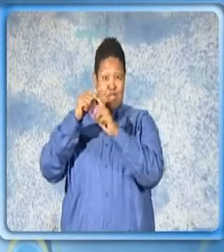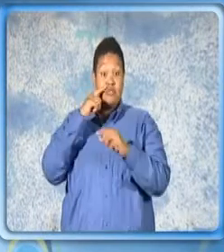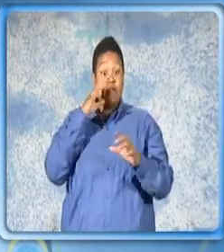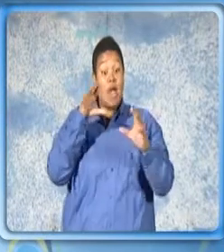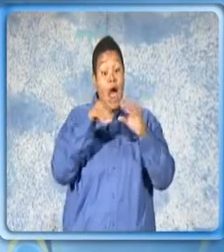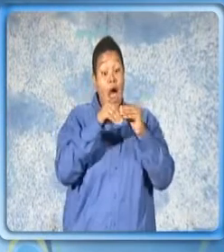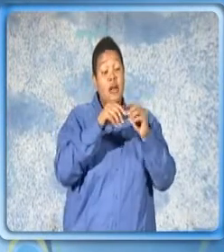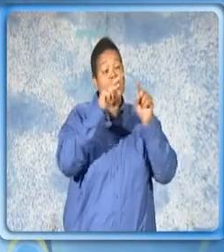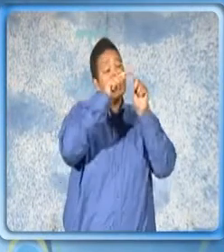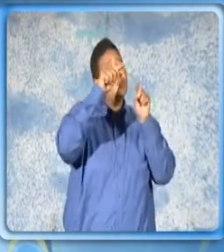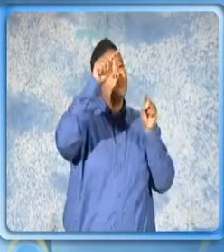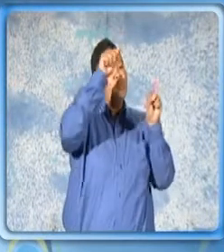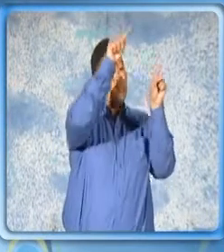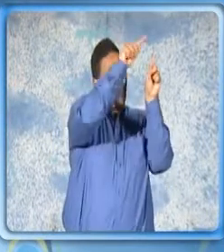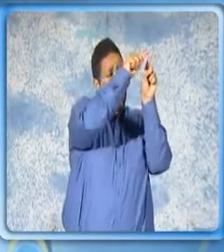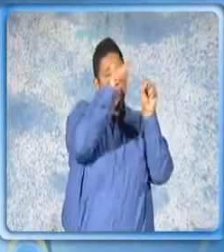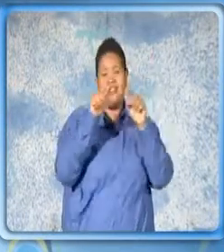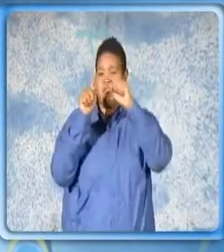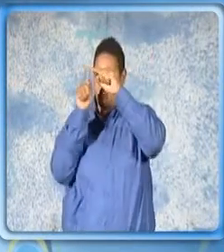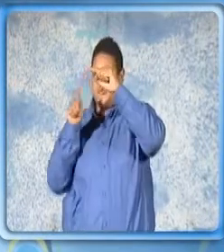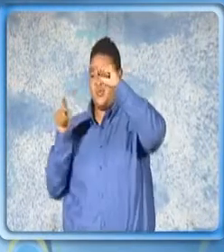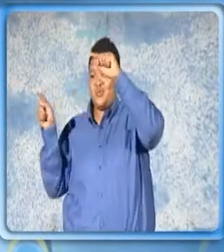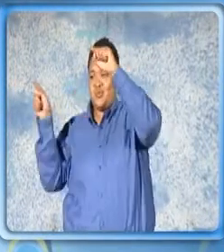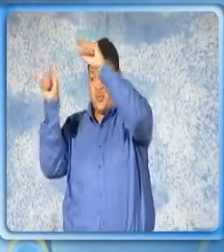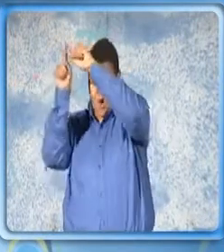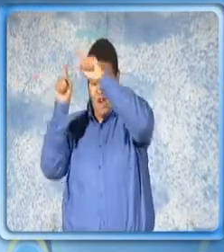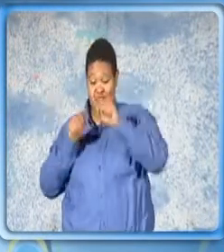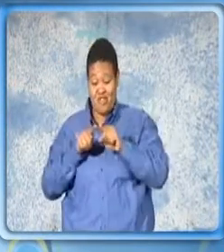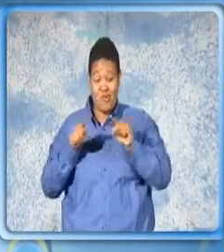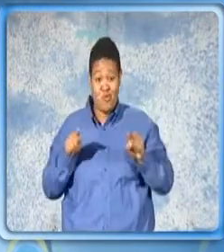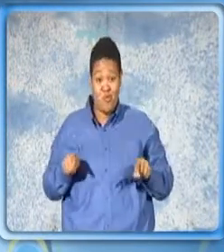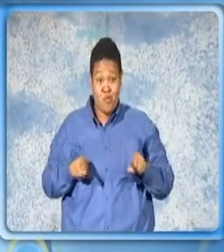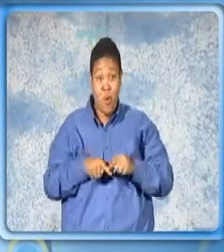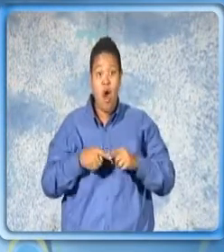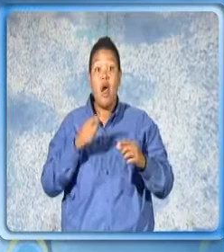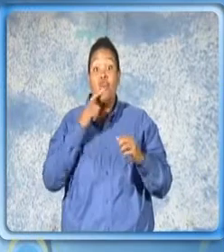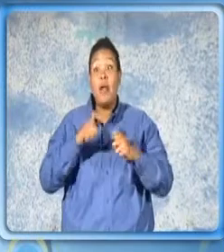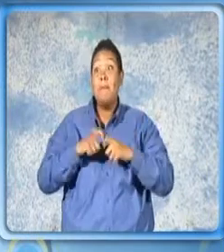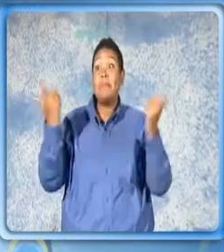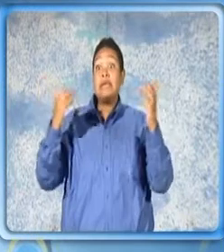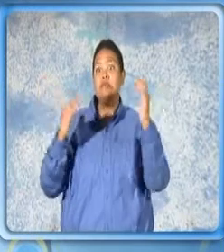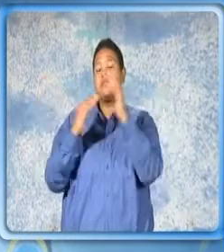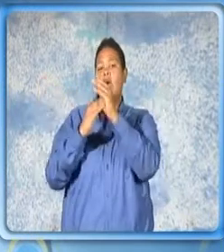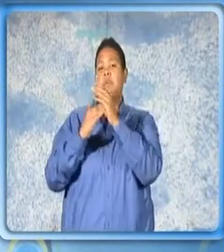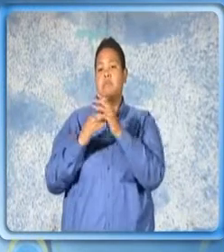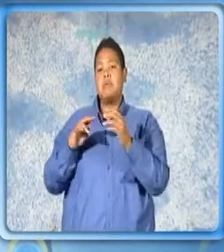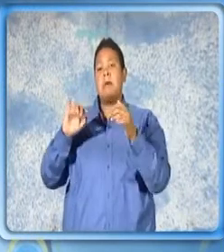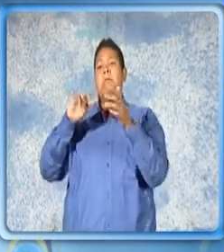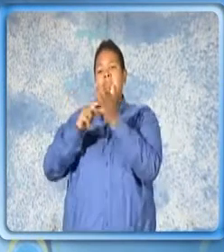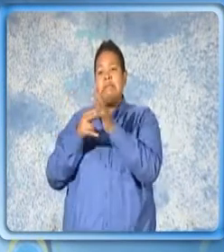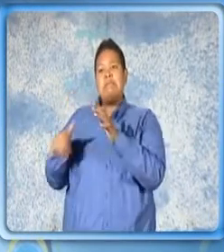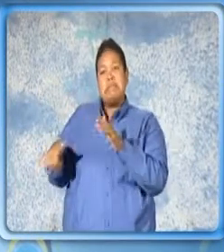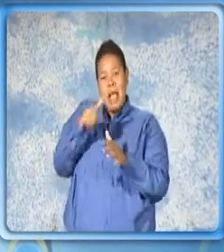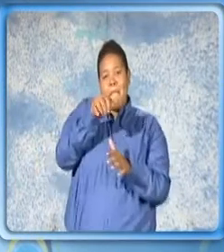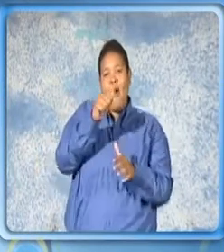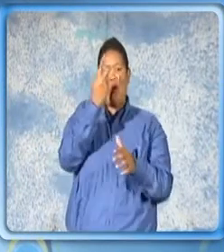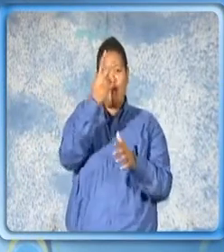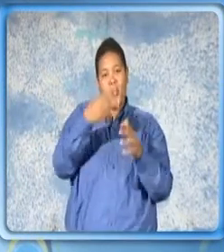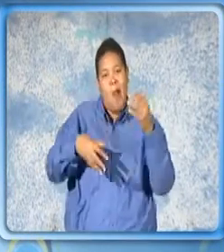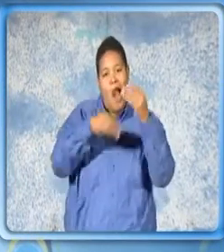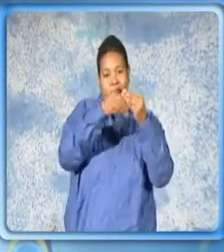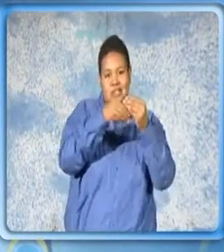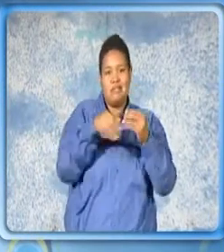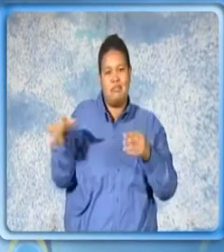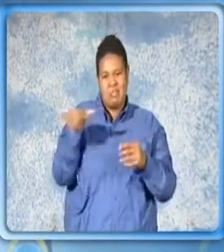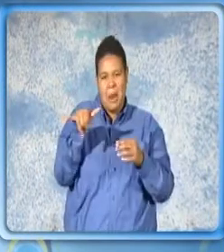of the 3 sides, the largest square has the exact area as the other 2 squares put together. The longest side